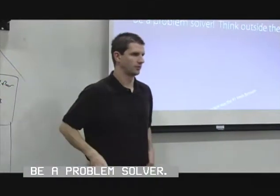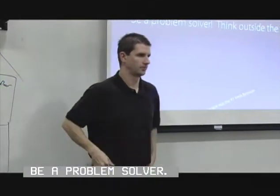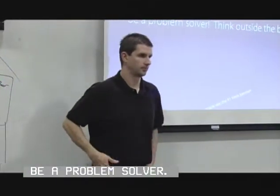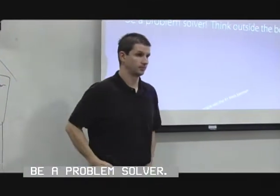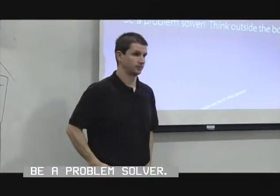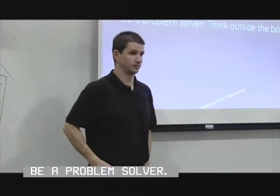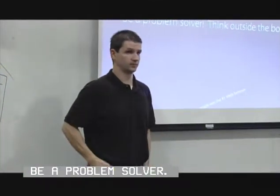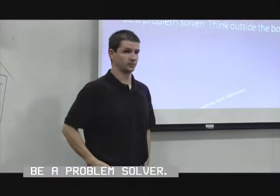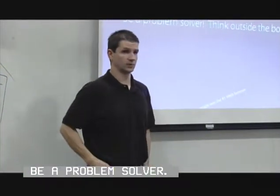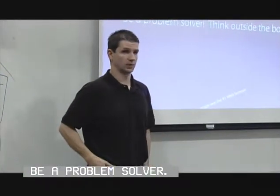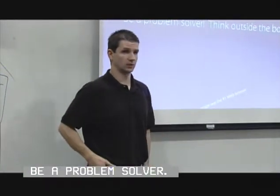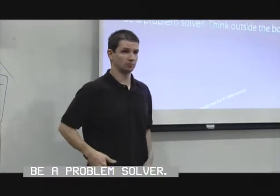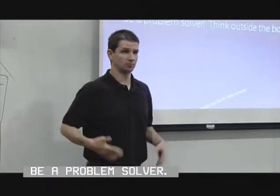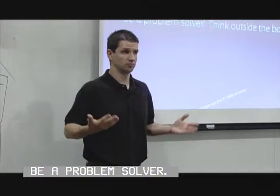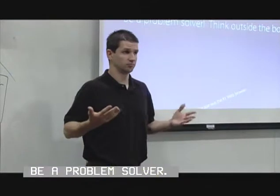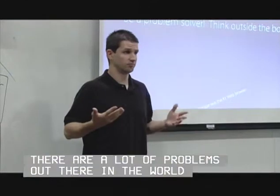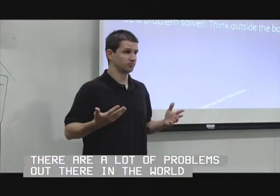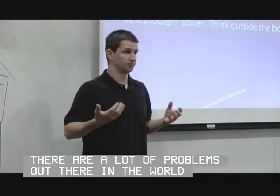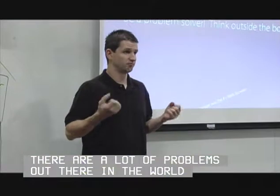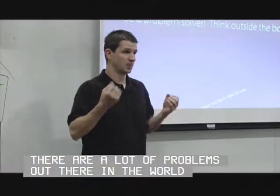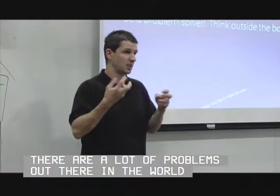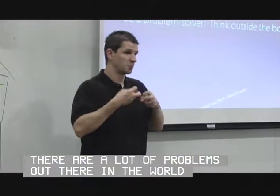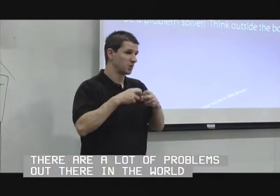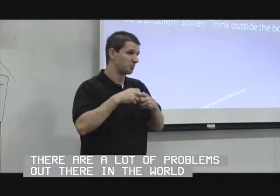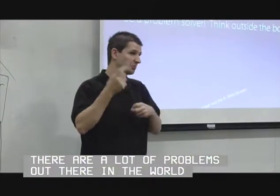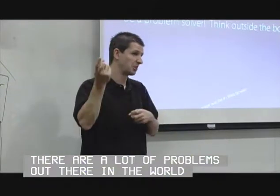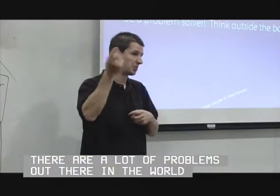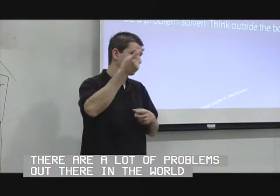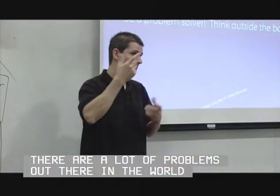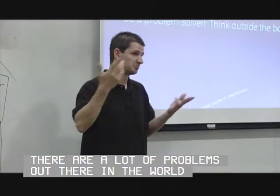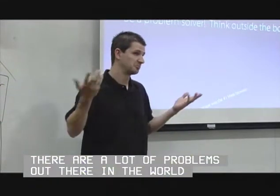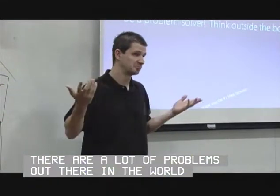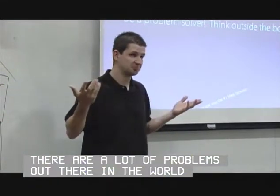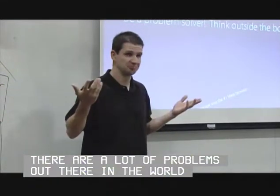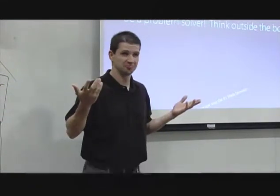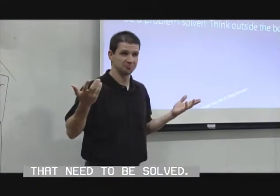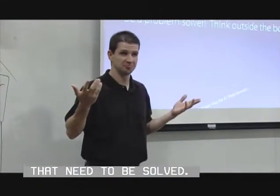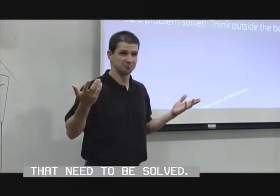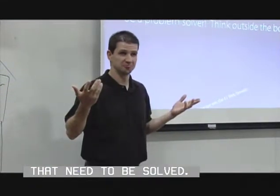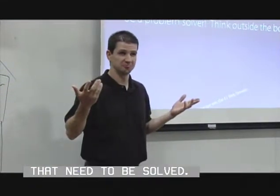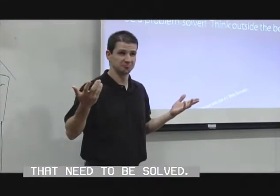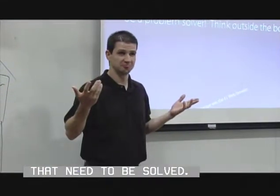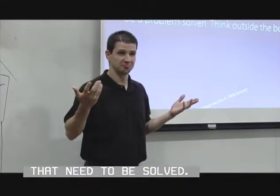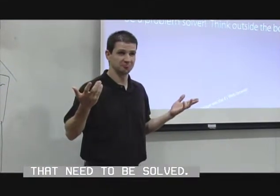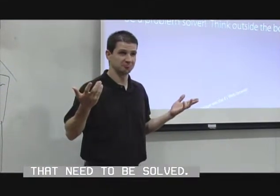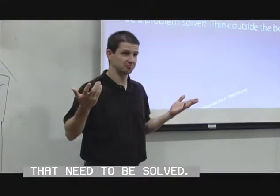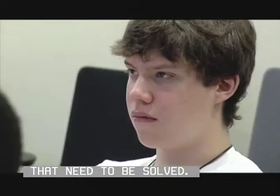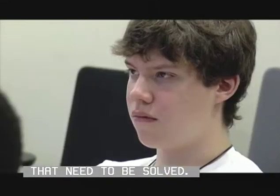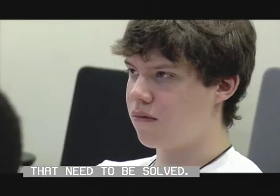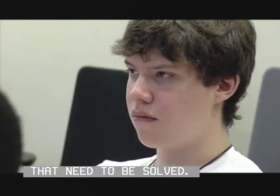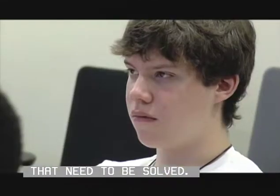Be a problem solver. There are a lot of problems out there in the world that need to be solved.